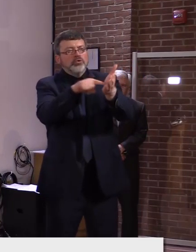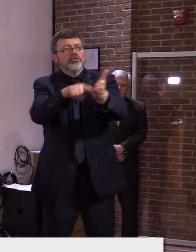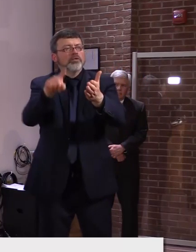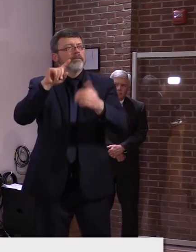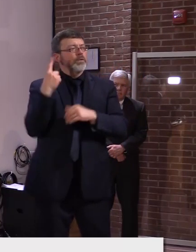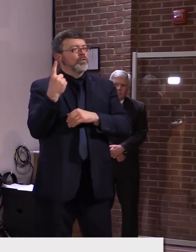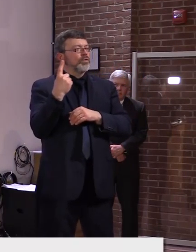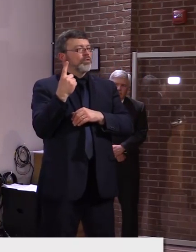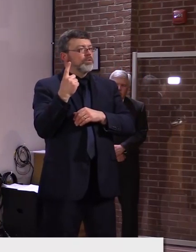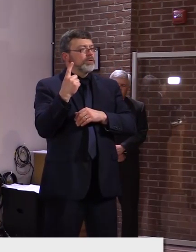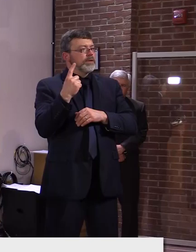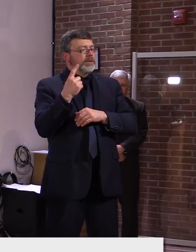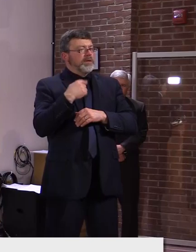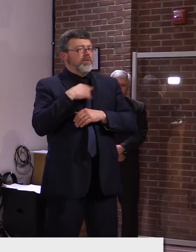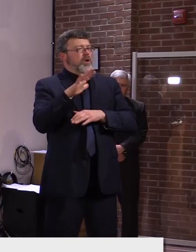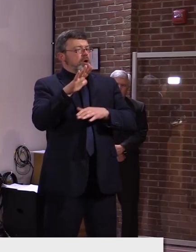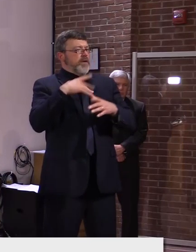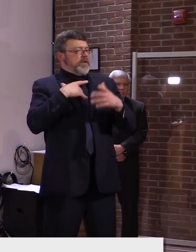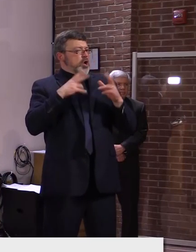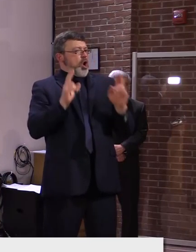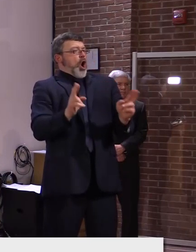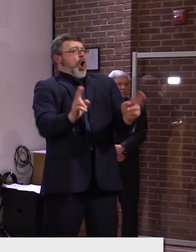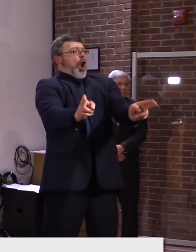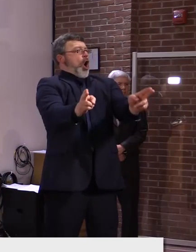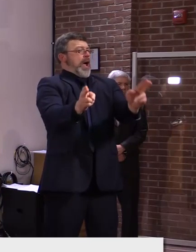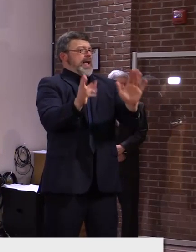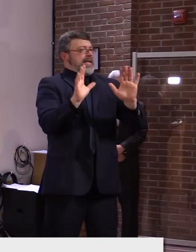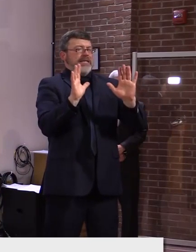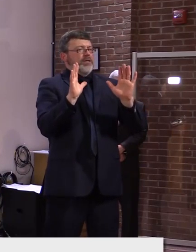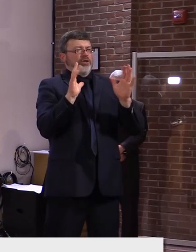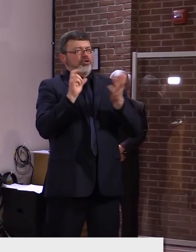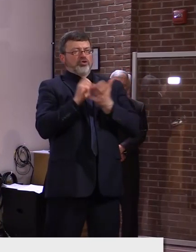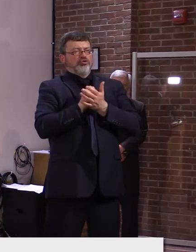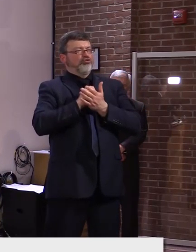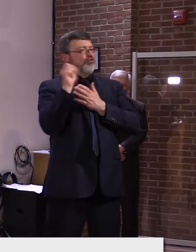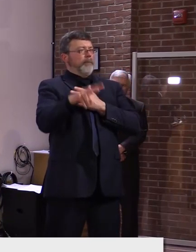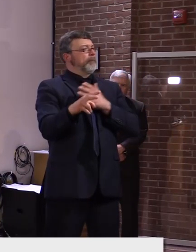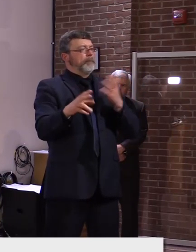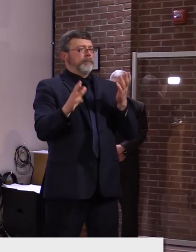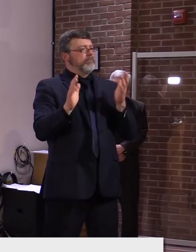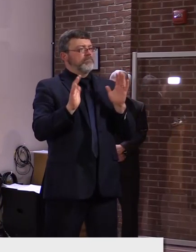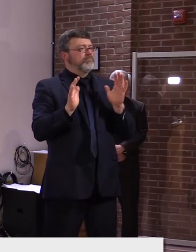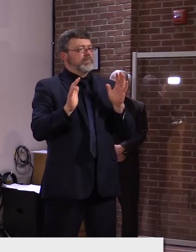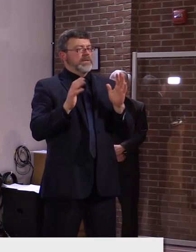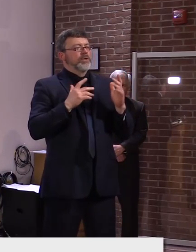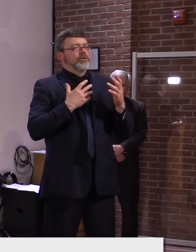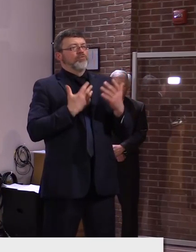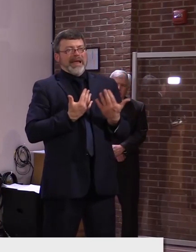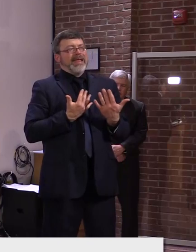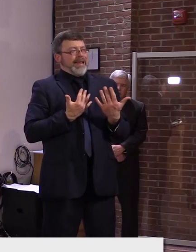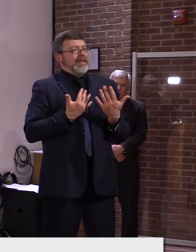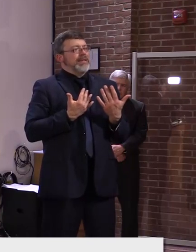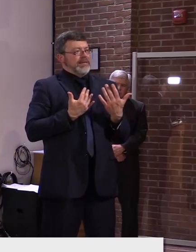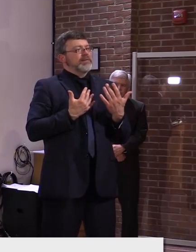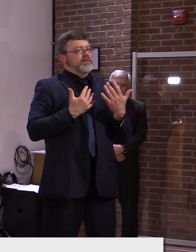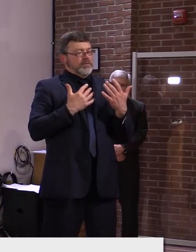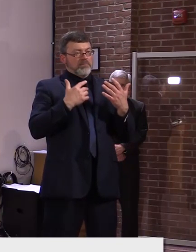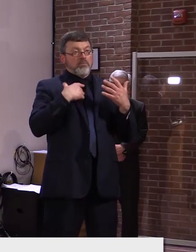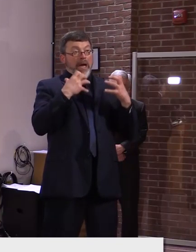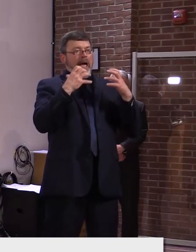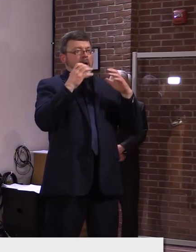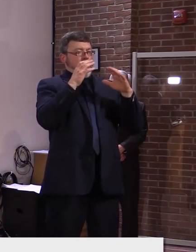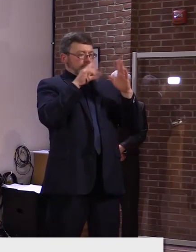realization that I think we're going too fast on this at this point in time. And we want to make sure that we have everything in place to do